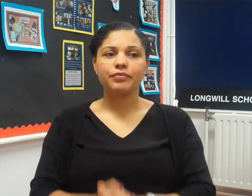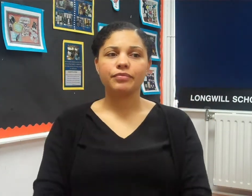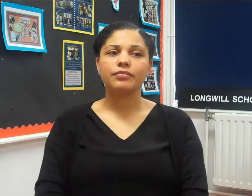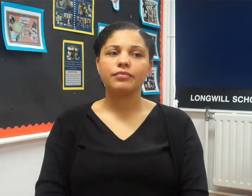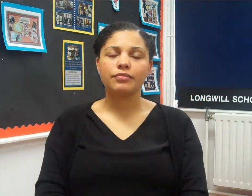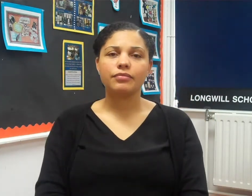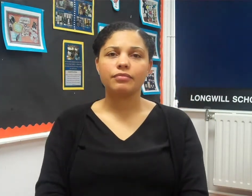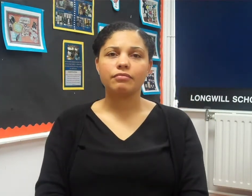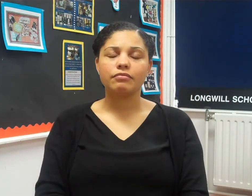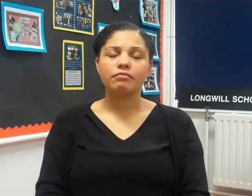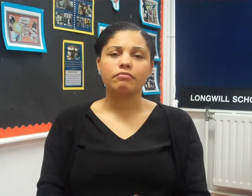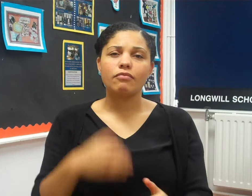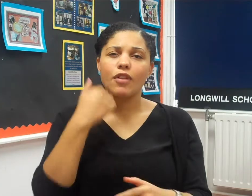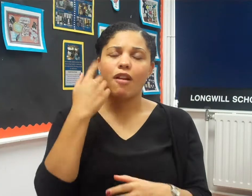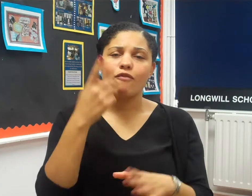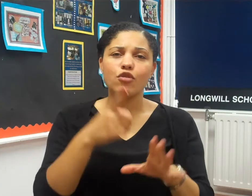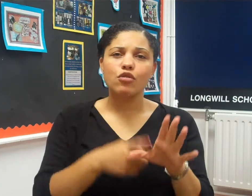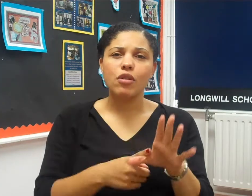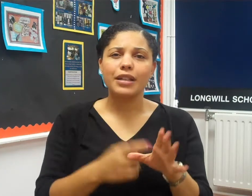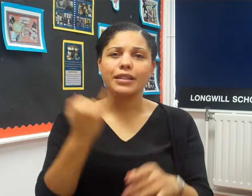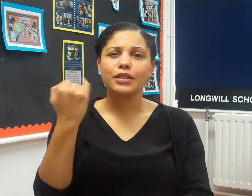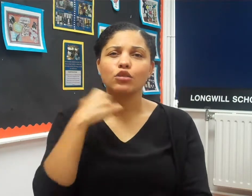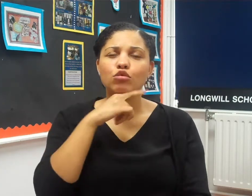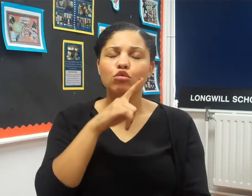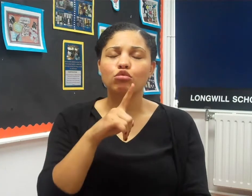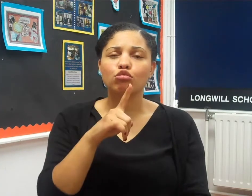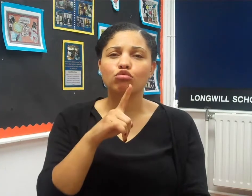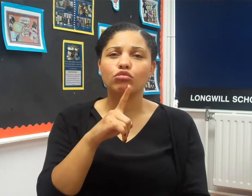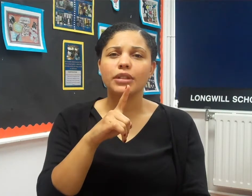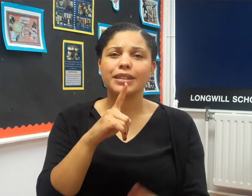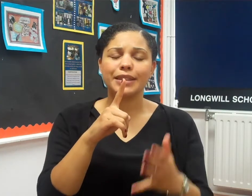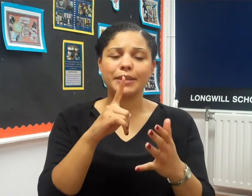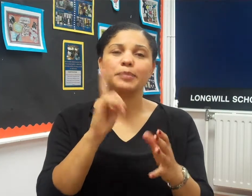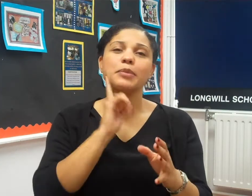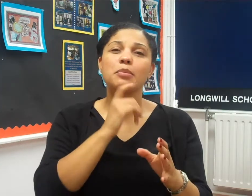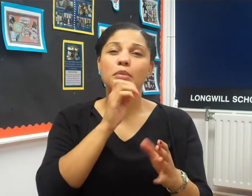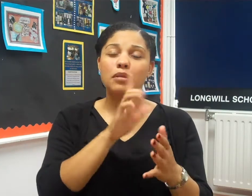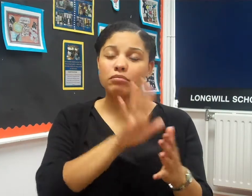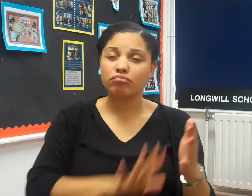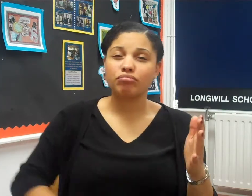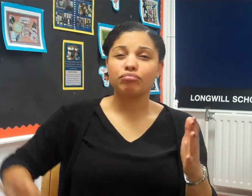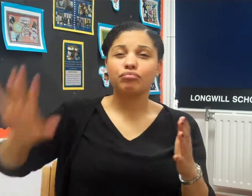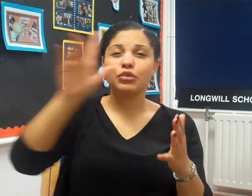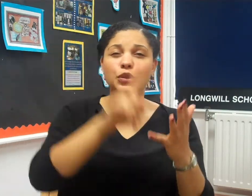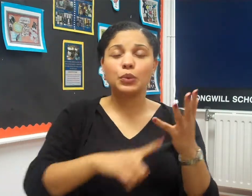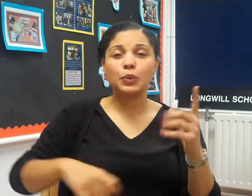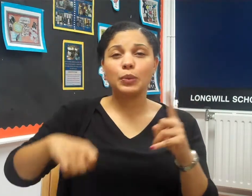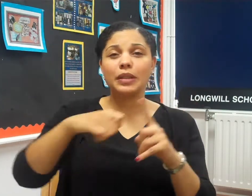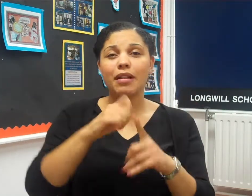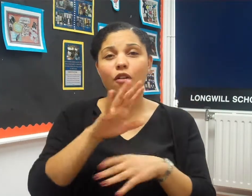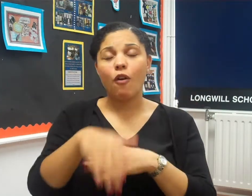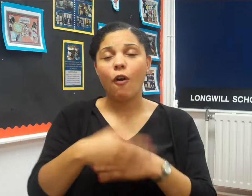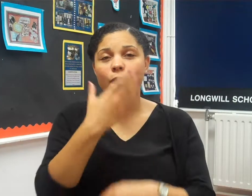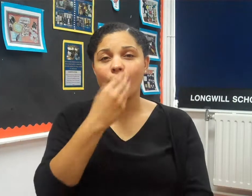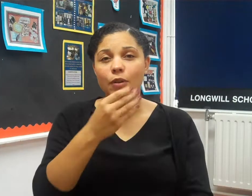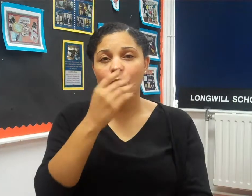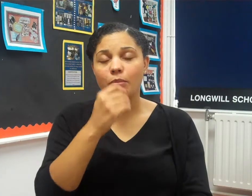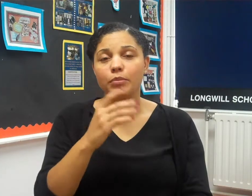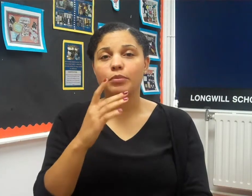this can rise to over 10,000 people, as it did in 2013-14. Last year, over 60 children died from